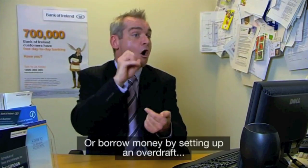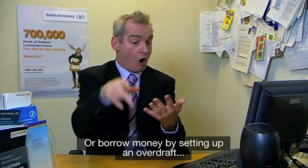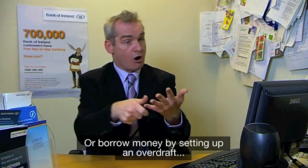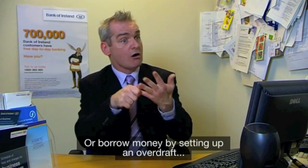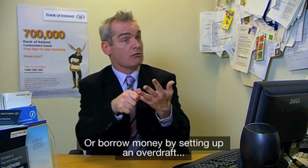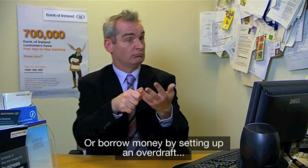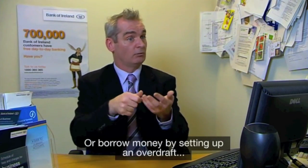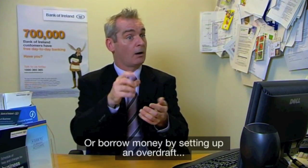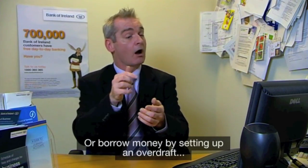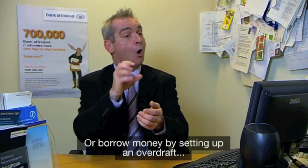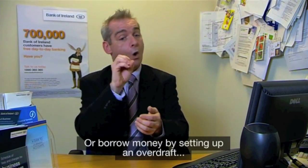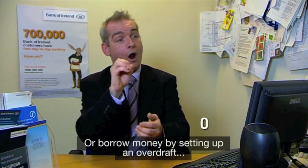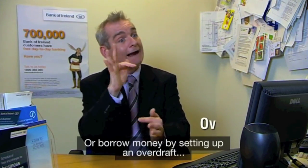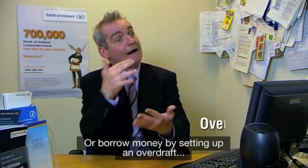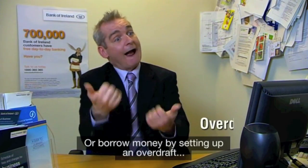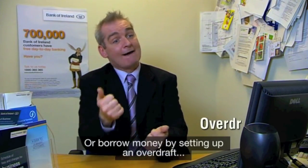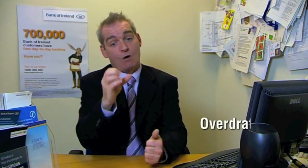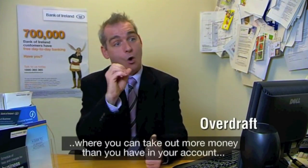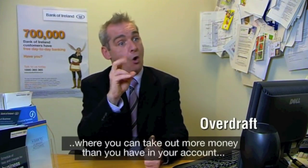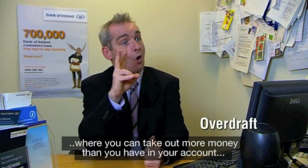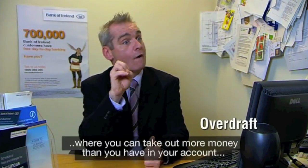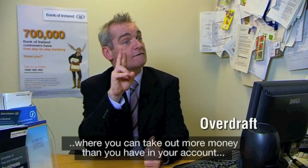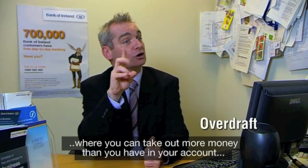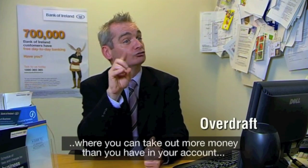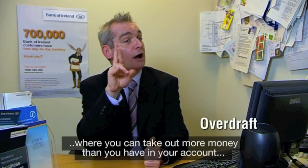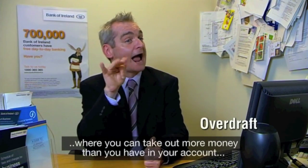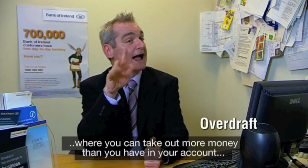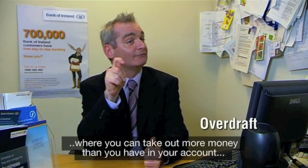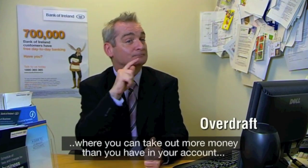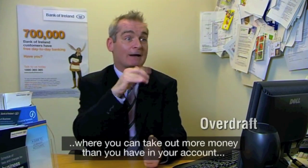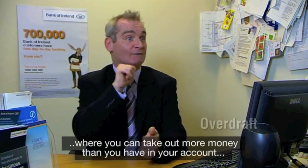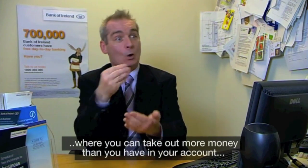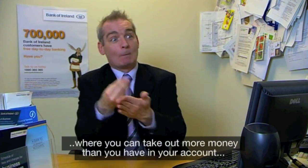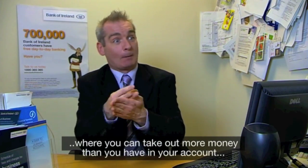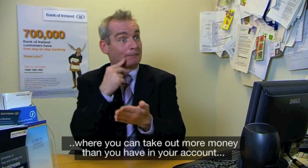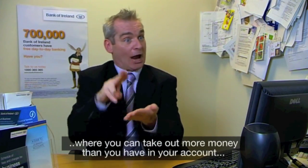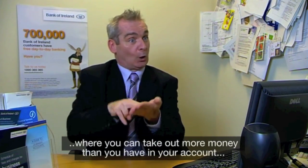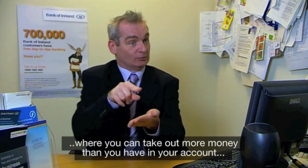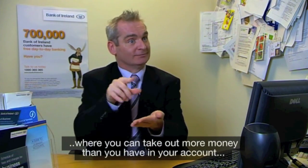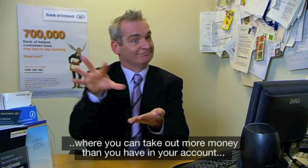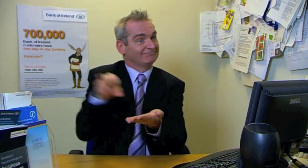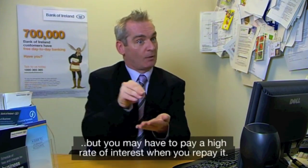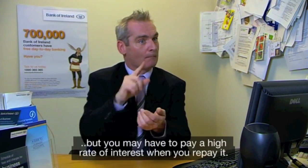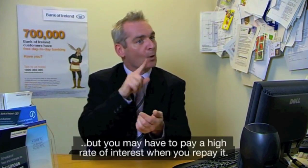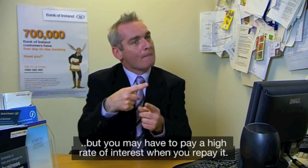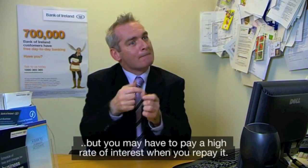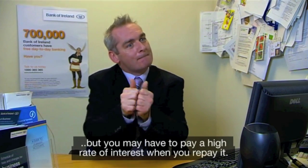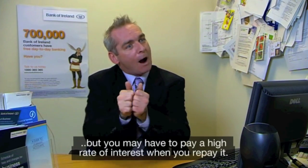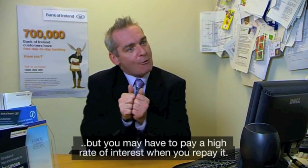Or borrow money by setting up an overdraft, where you can take out more money than you have in your account. But you might have to pay a high rate of interest